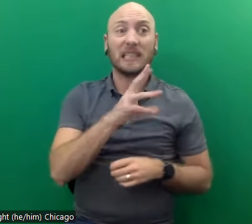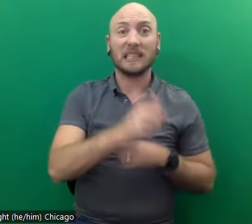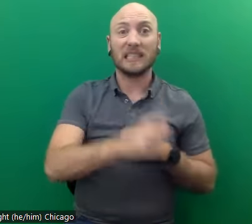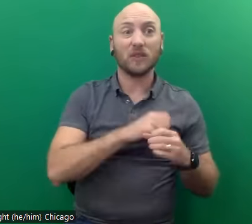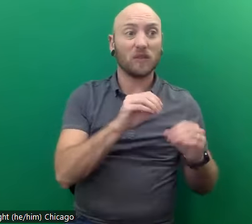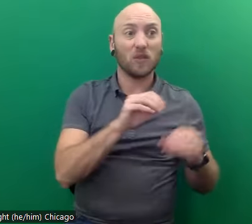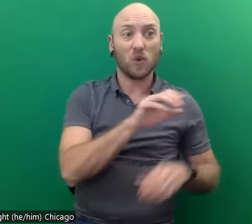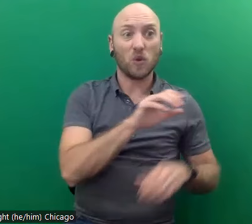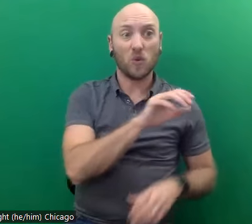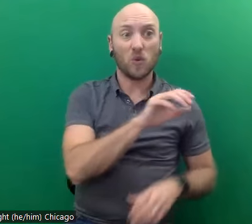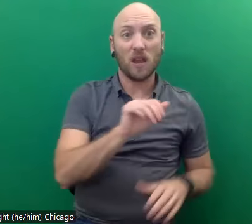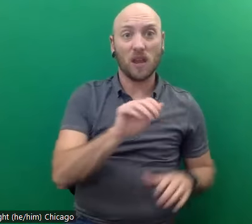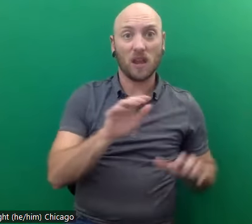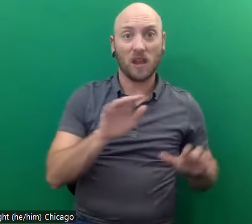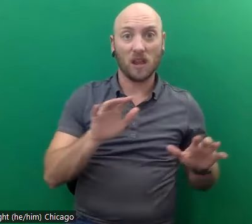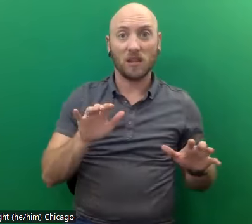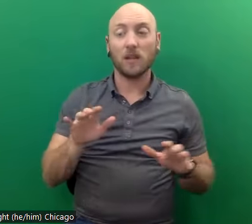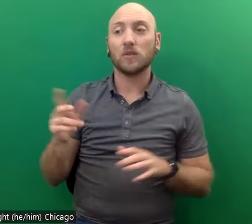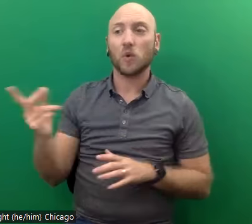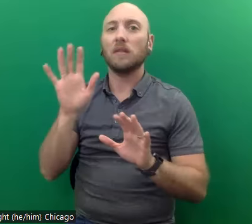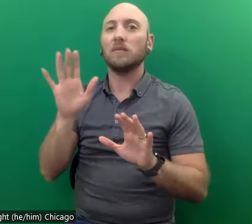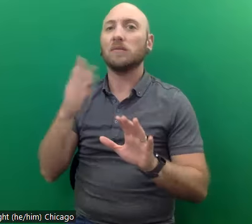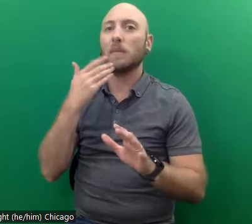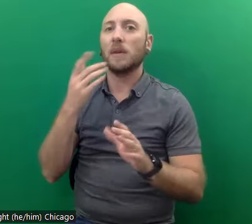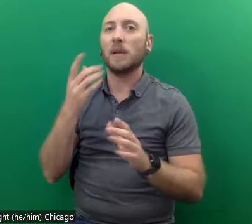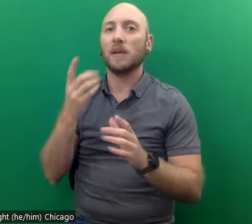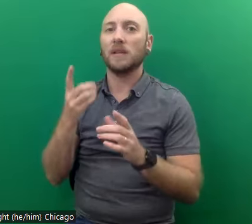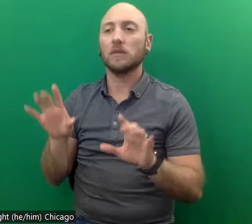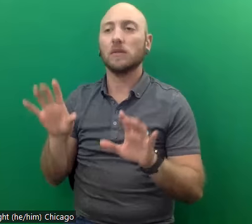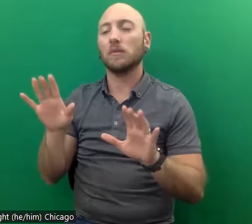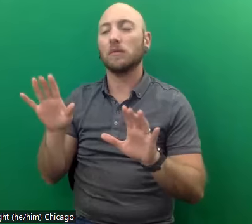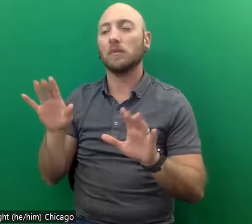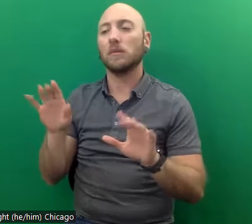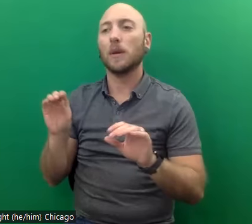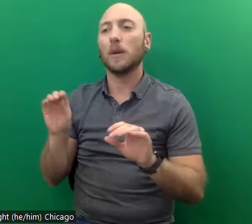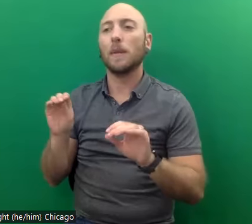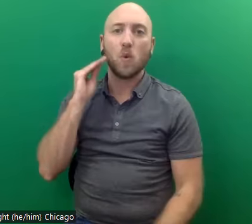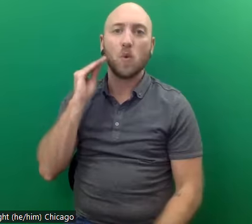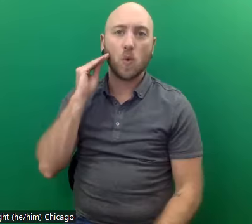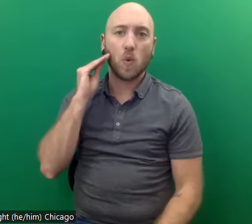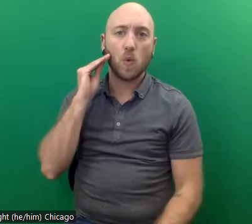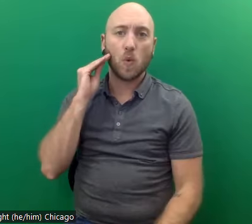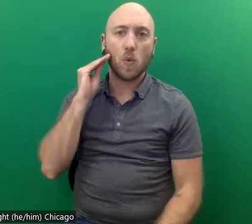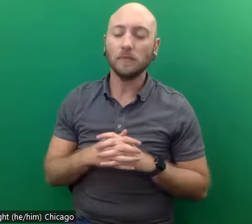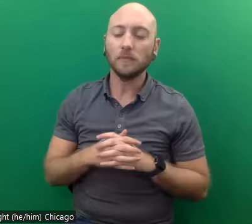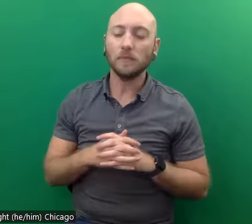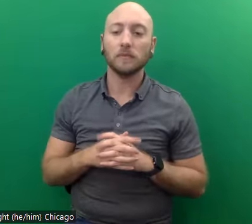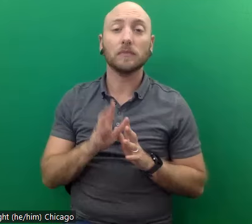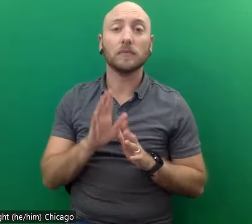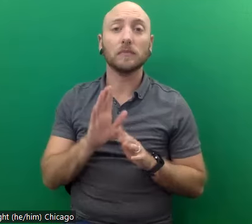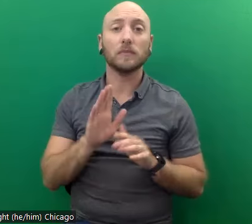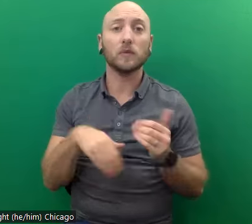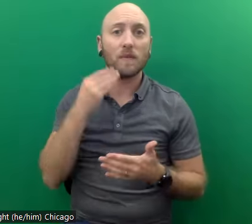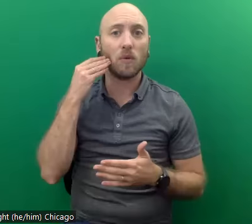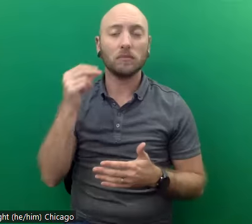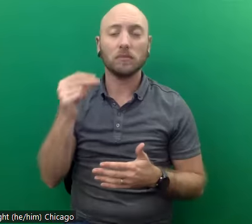we decided to get a divorce and I moved back home. And I knew that night, the minute I got home, I knew exactly what I needed to